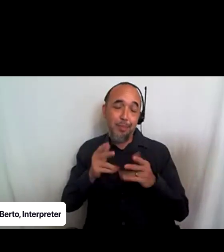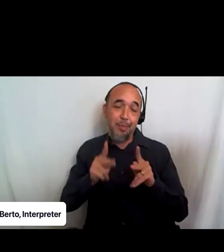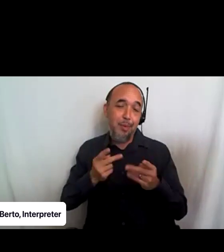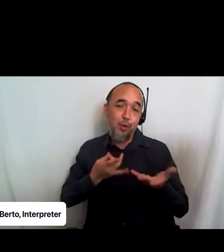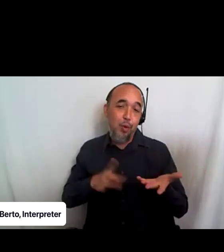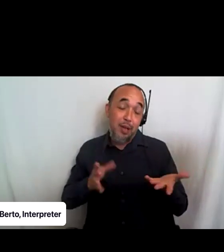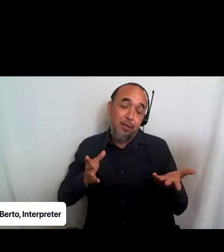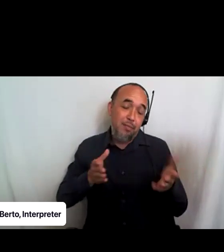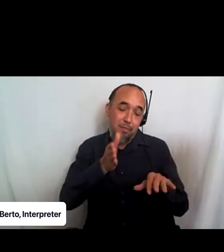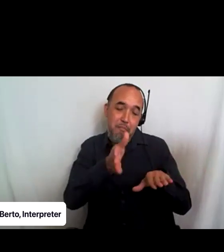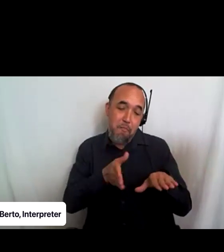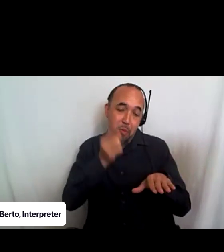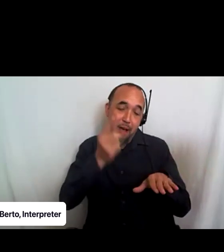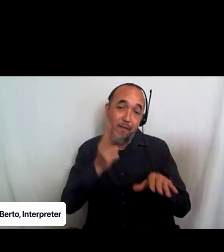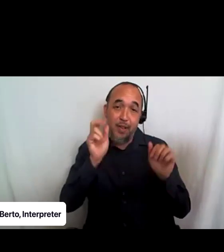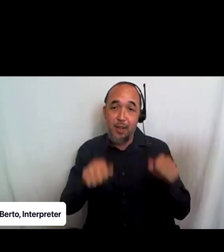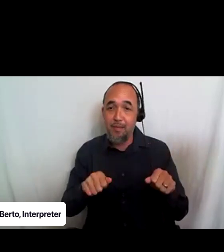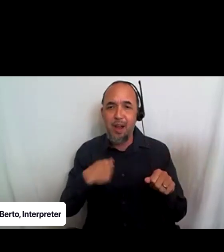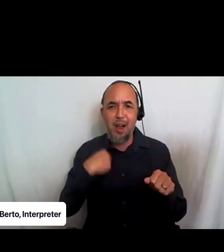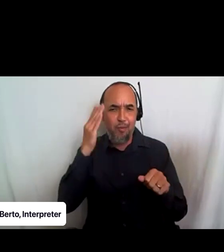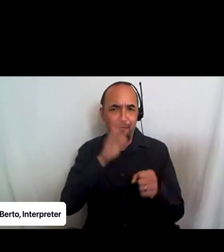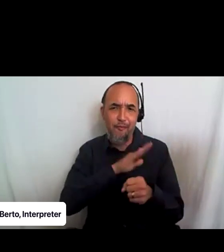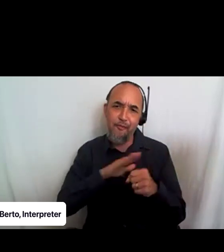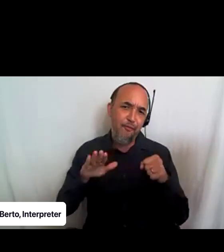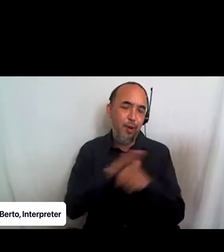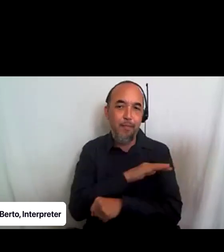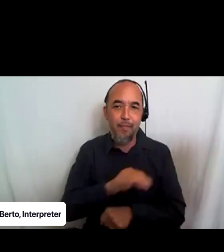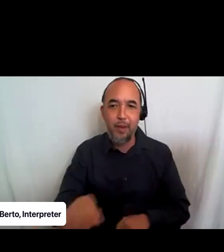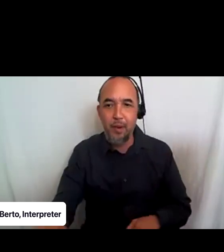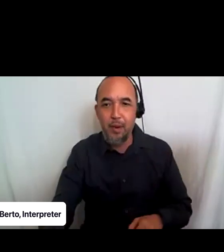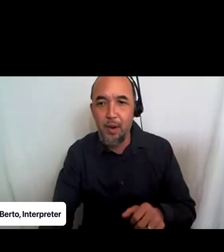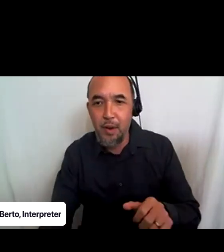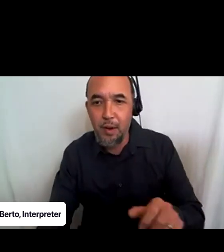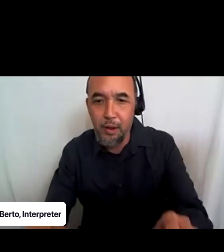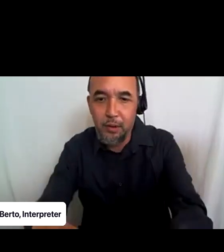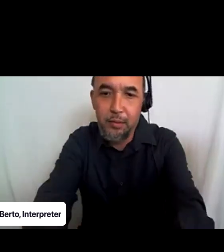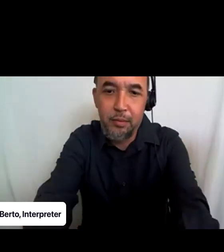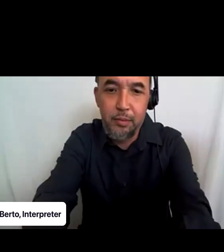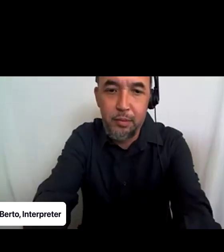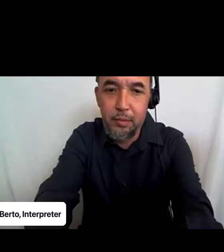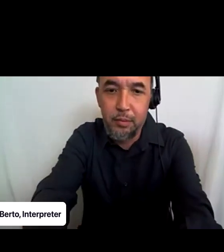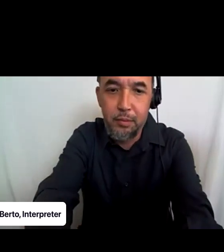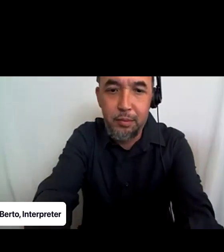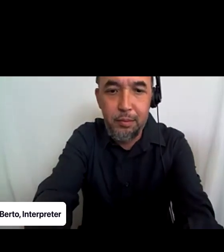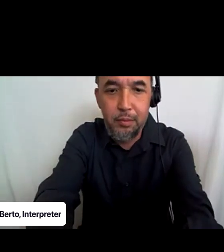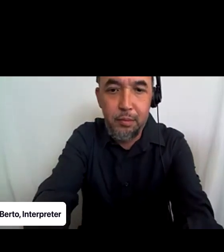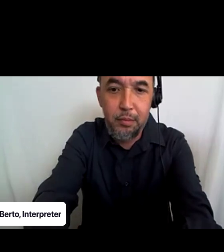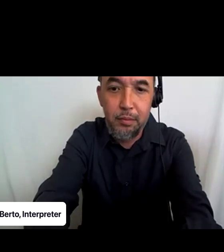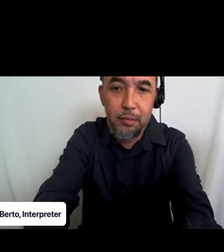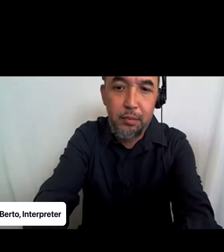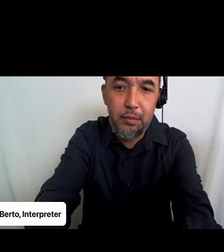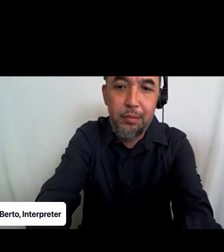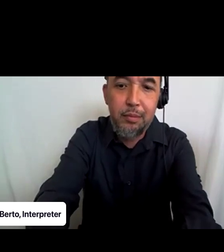just do half. I'm just gonna do full. All right. So hope you can see